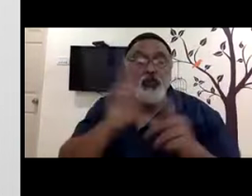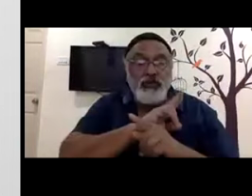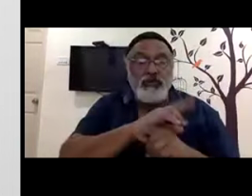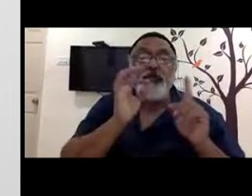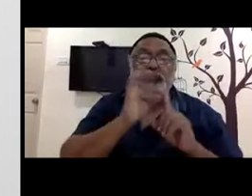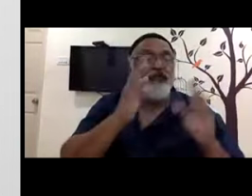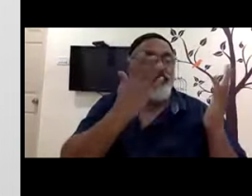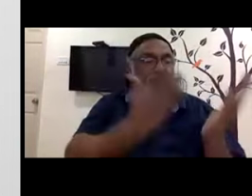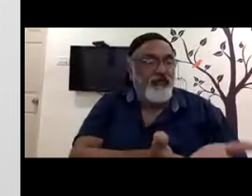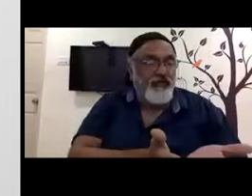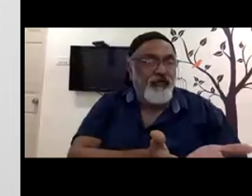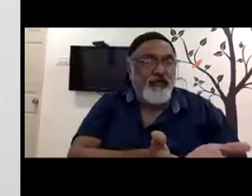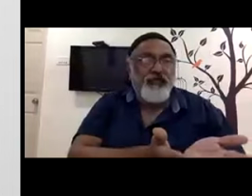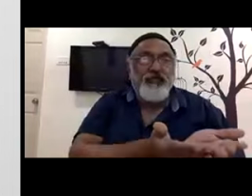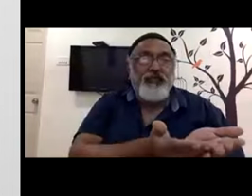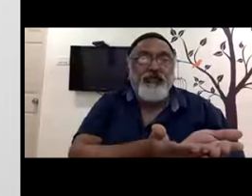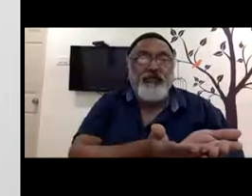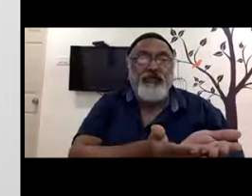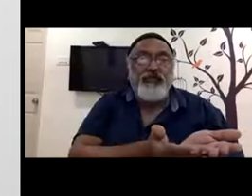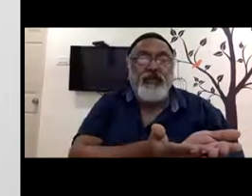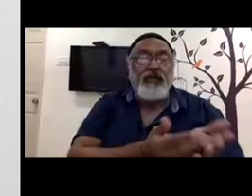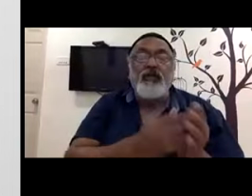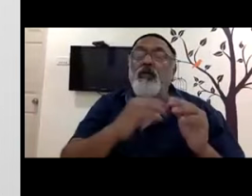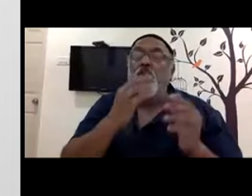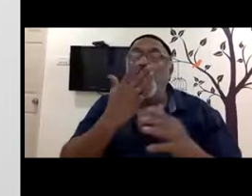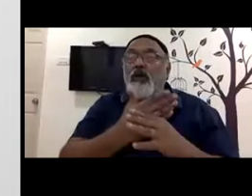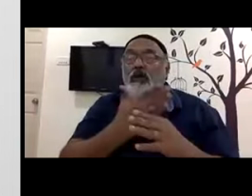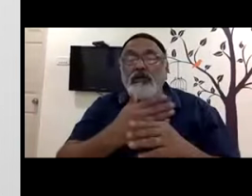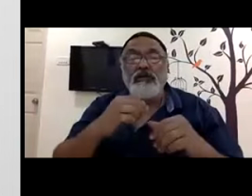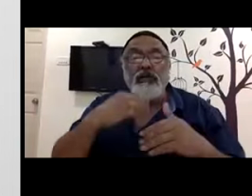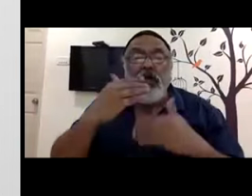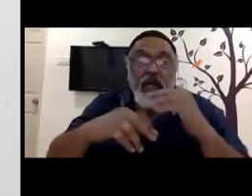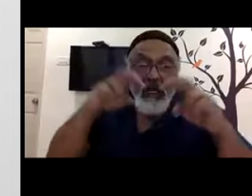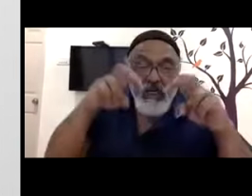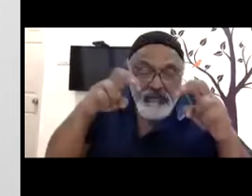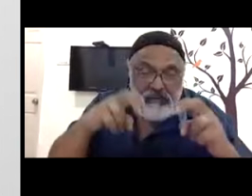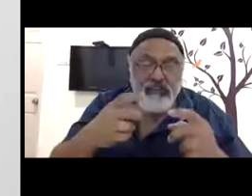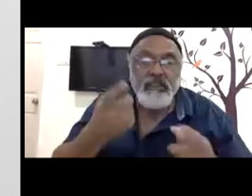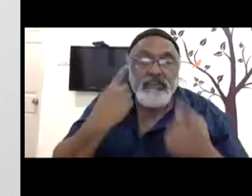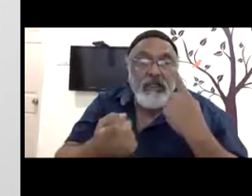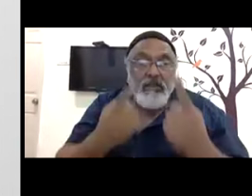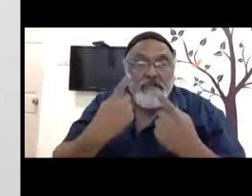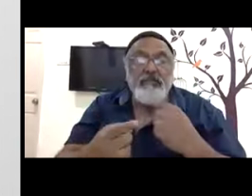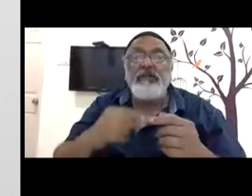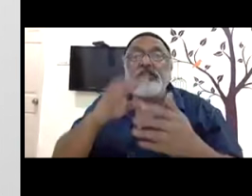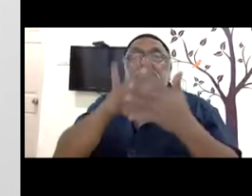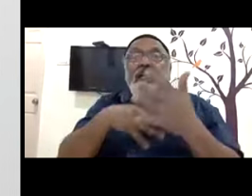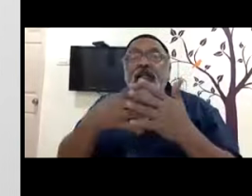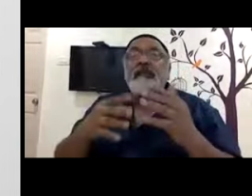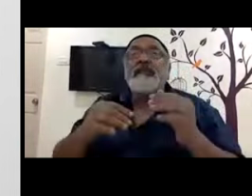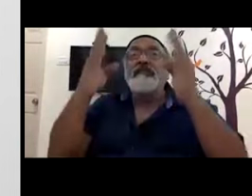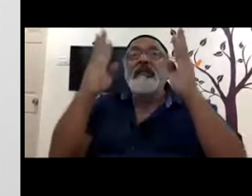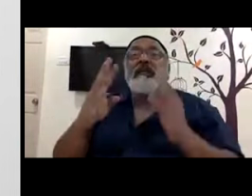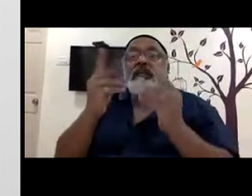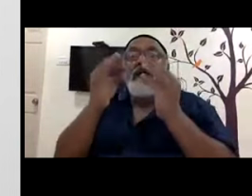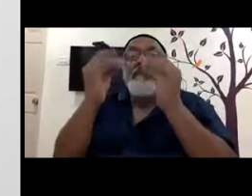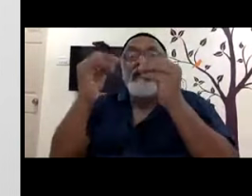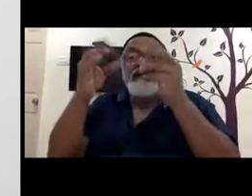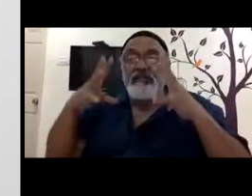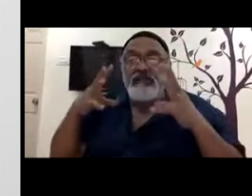evidence for analysis, or for running various analysis through statistics or other methods that we'll